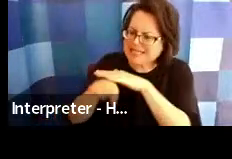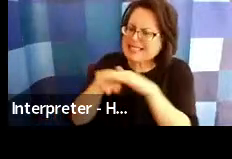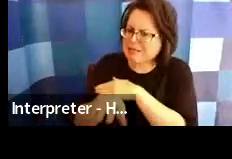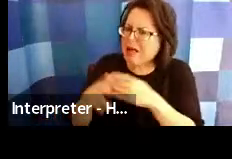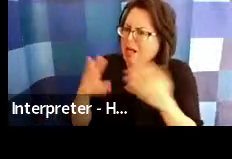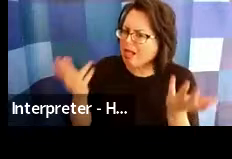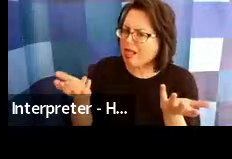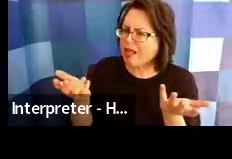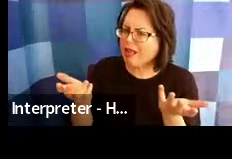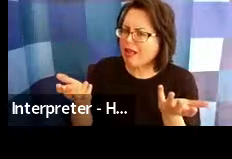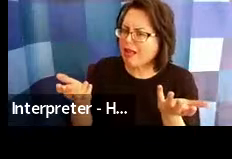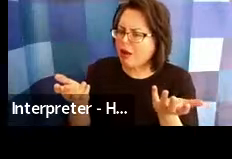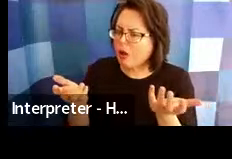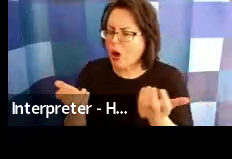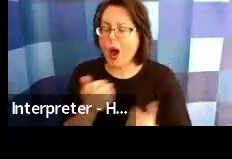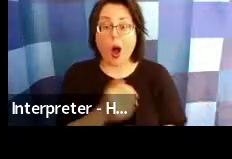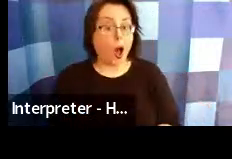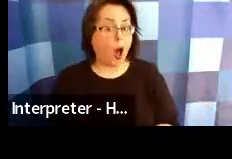The